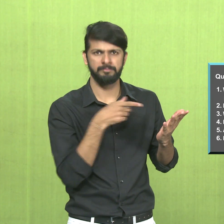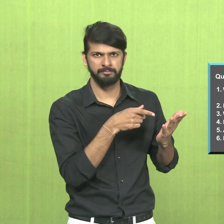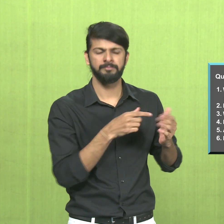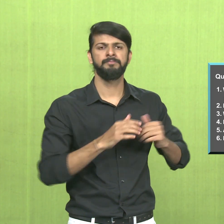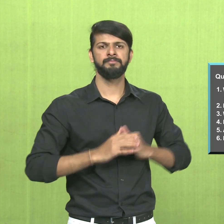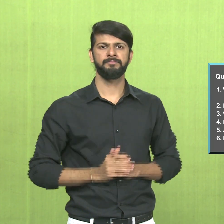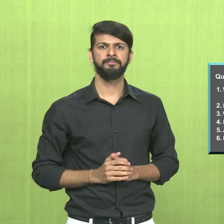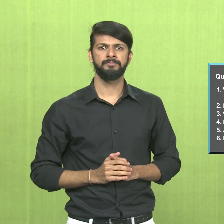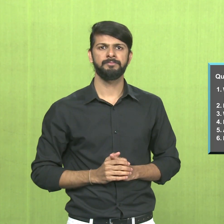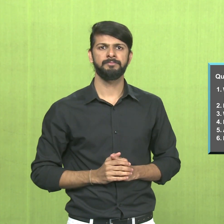painting?